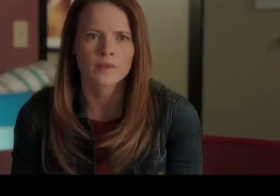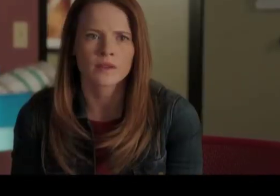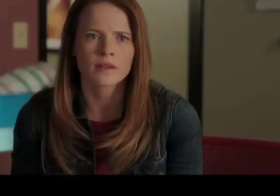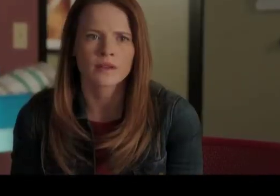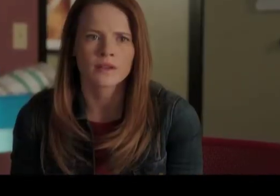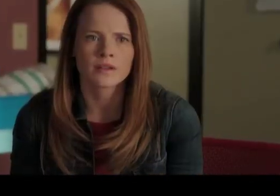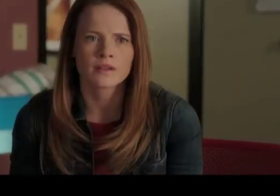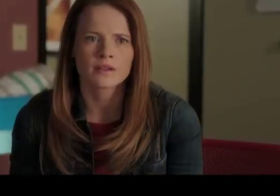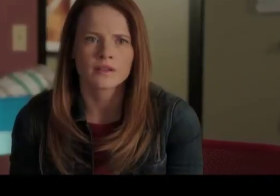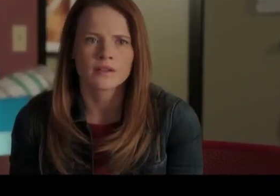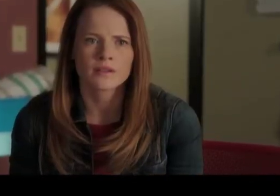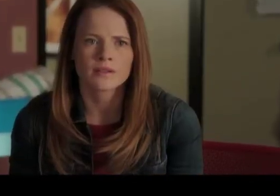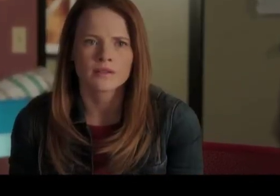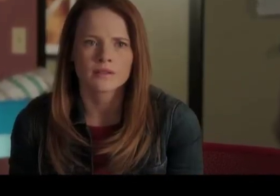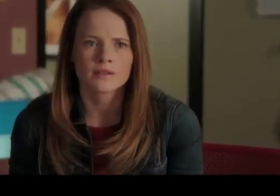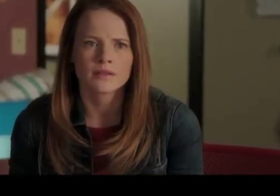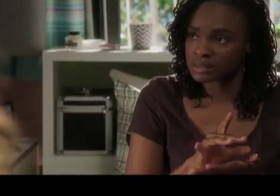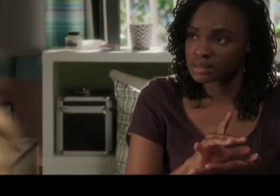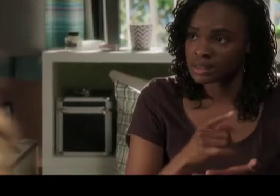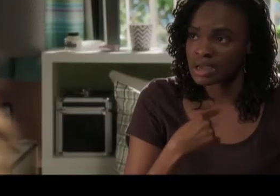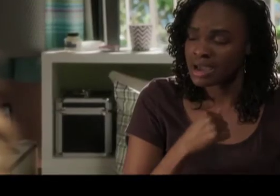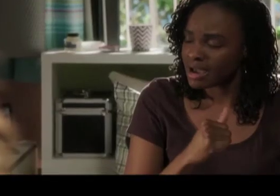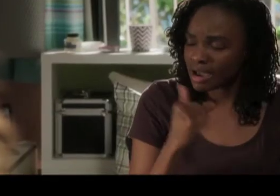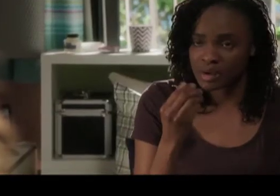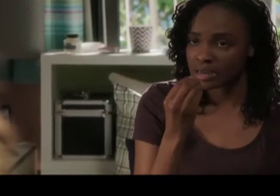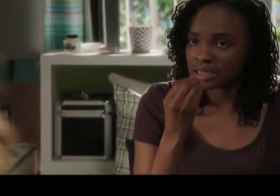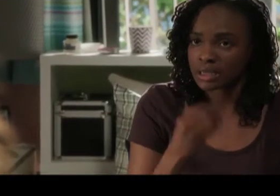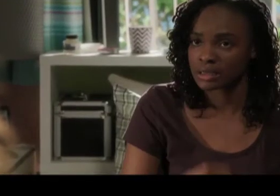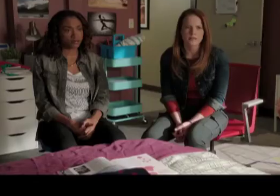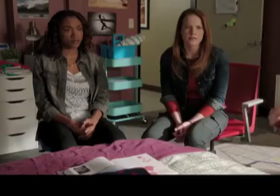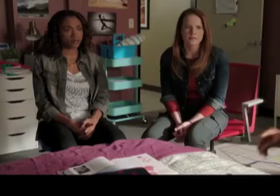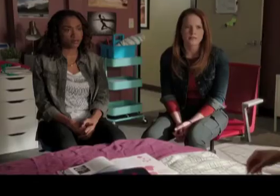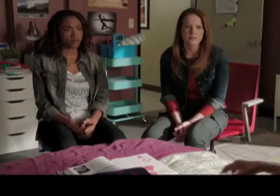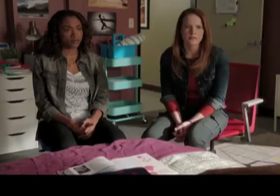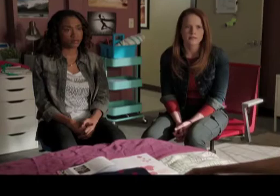how. Until they're expelled, I'm not eating.